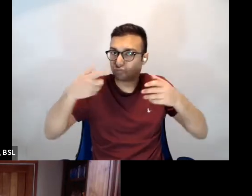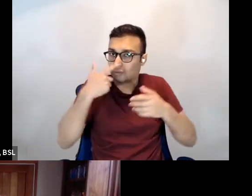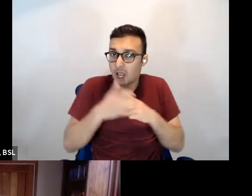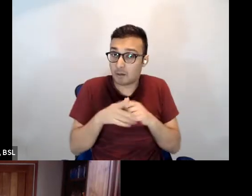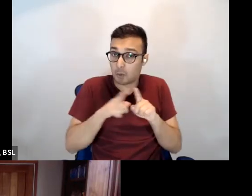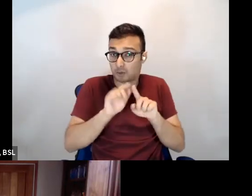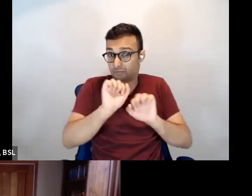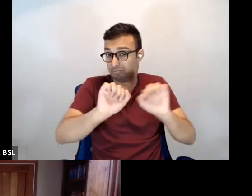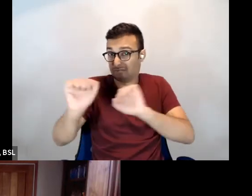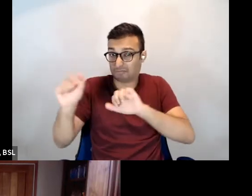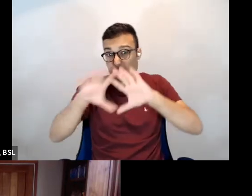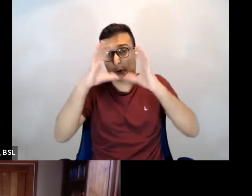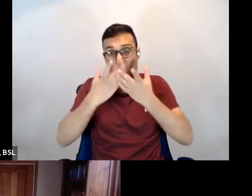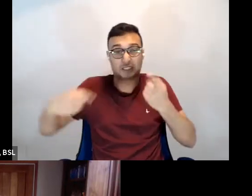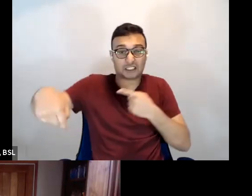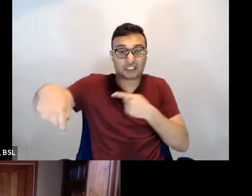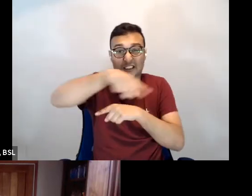doing globally in the area.